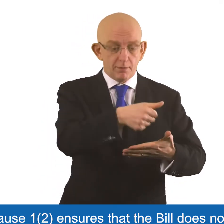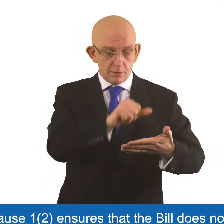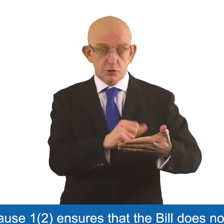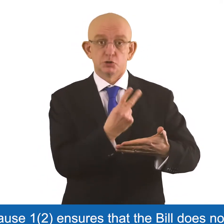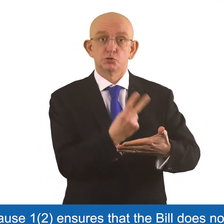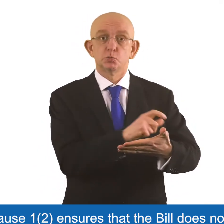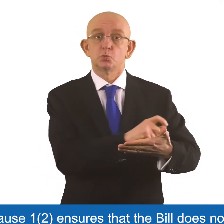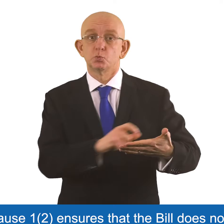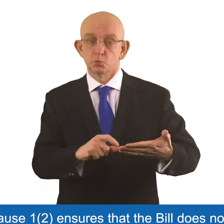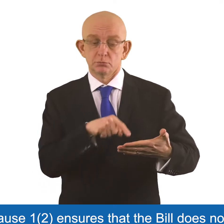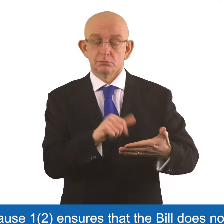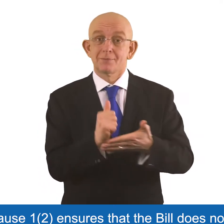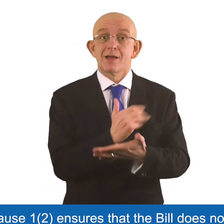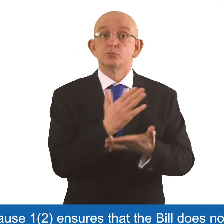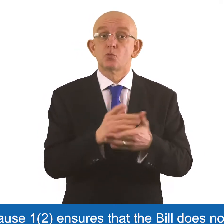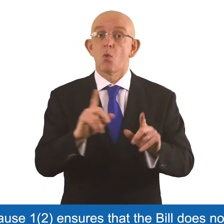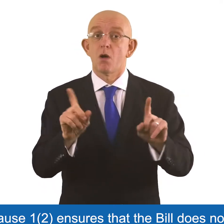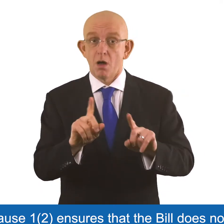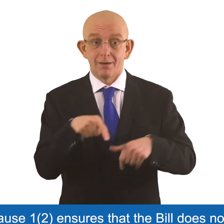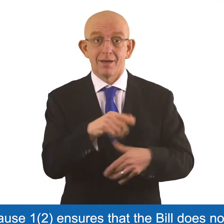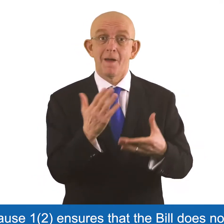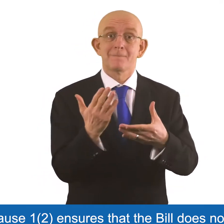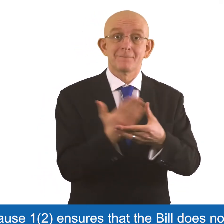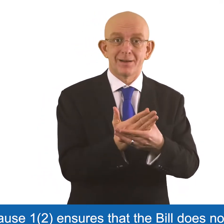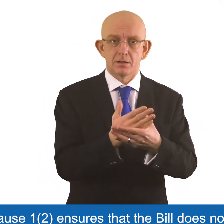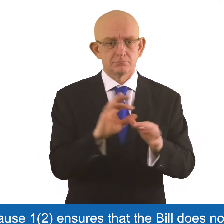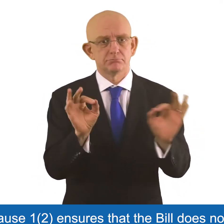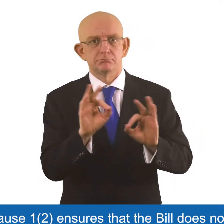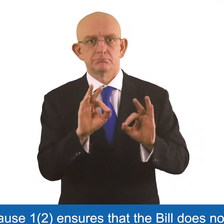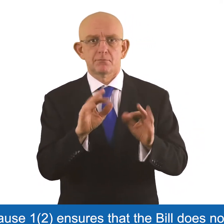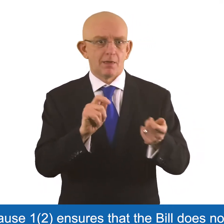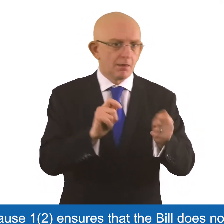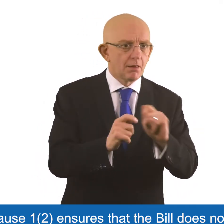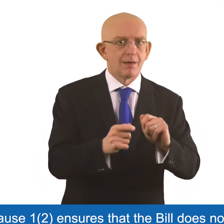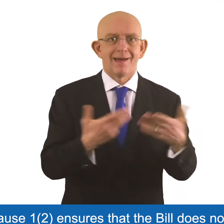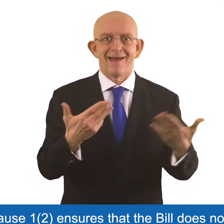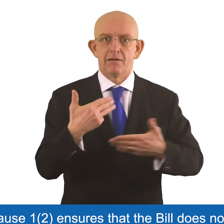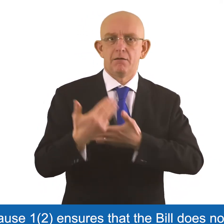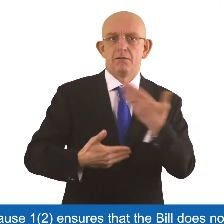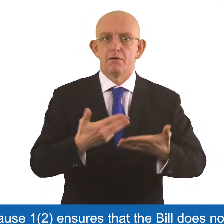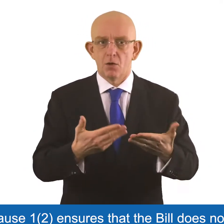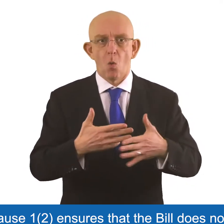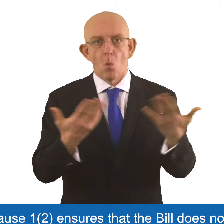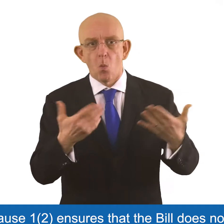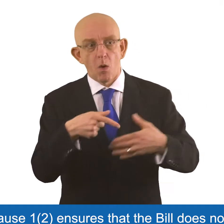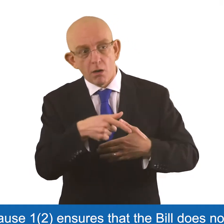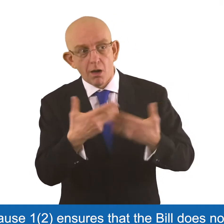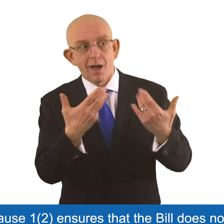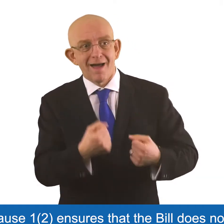23. Clause 1, open brackets 2, close brackets, ensures that the bill does not affect the operation of